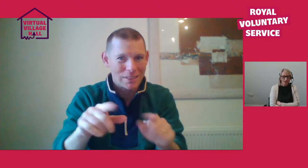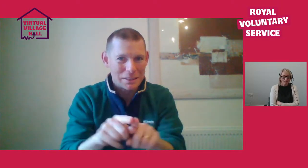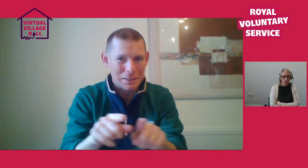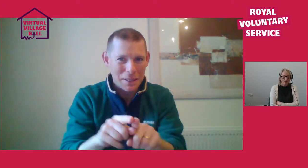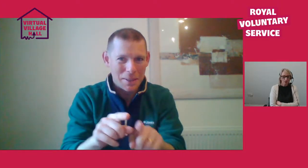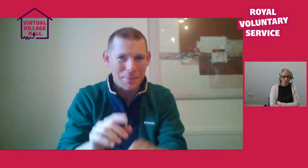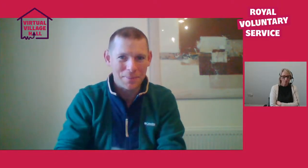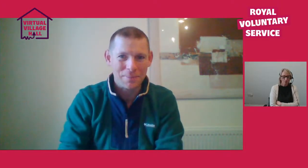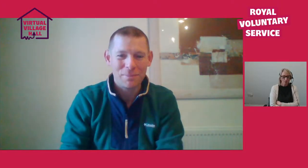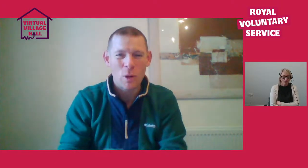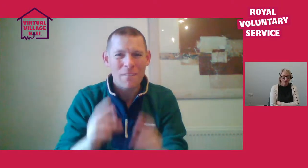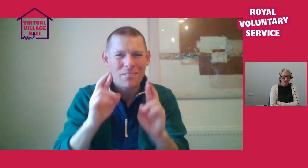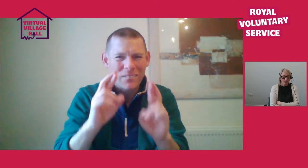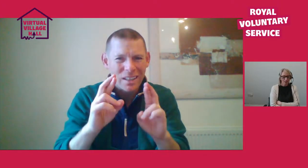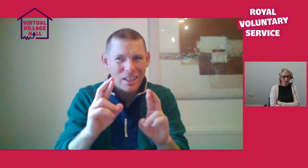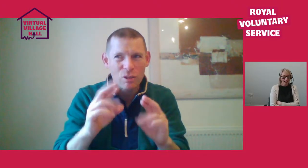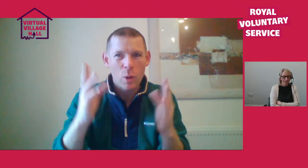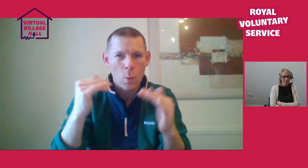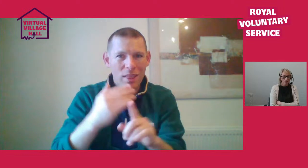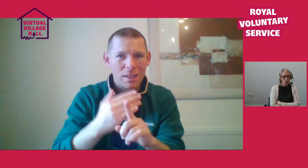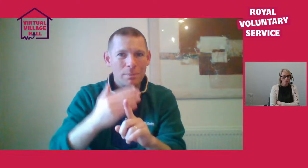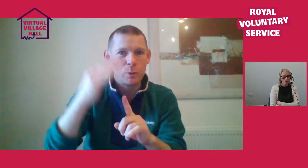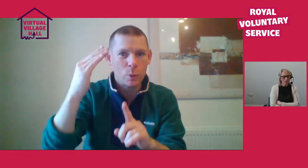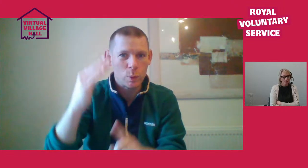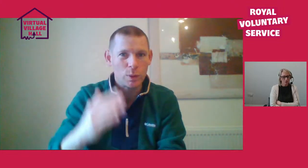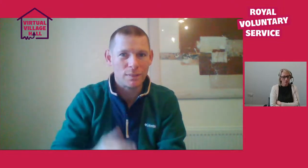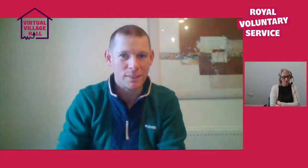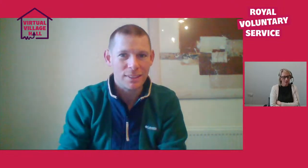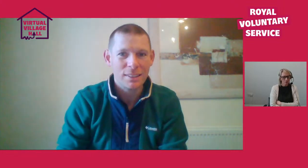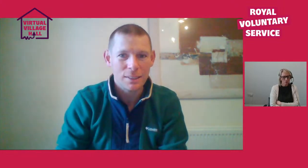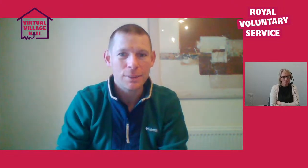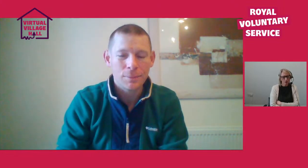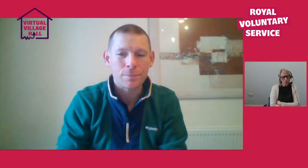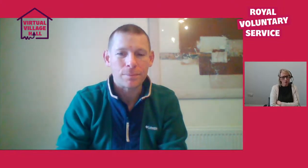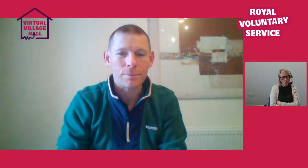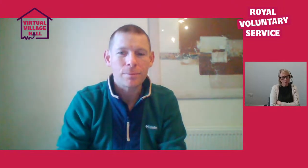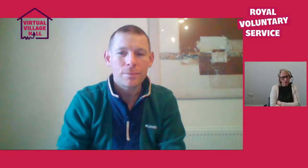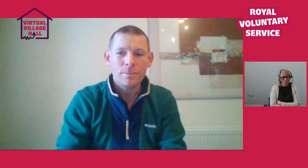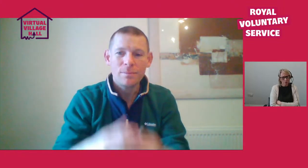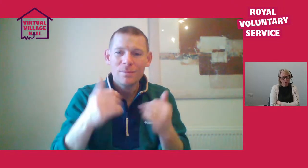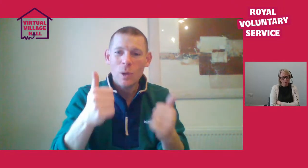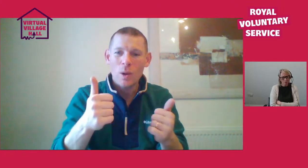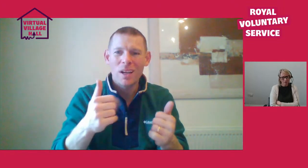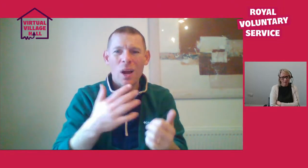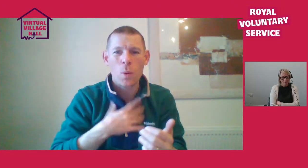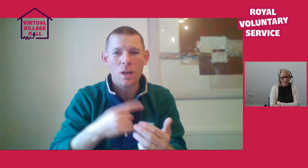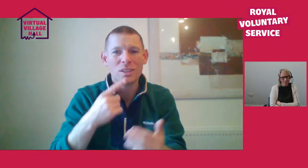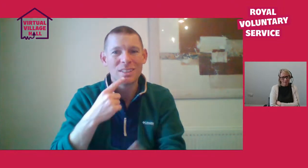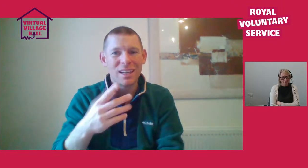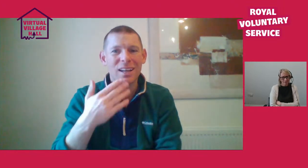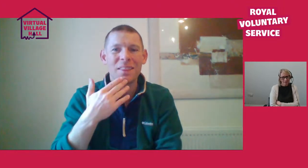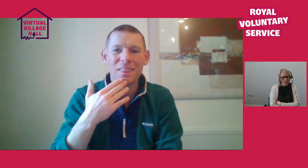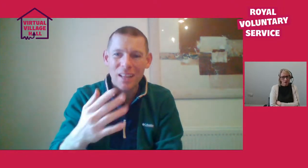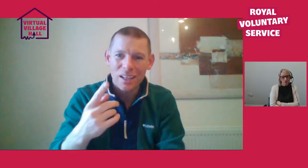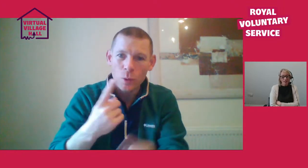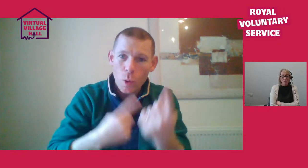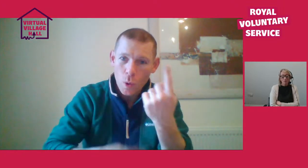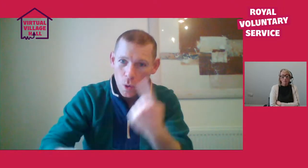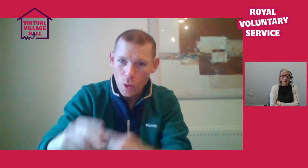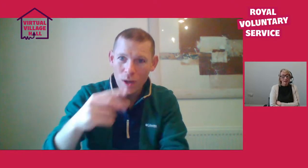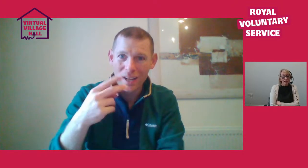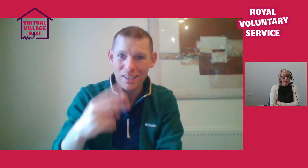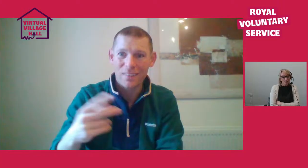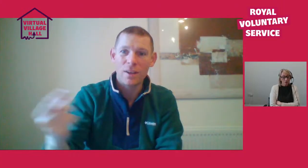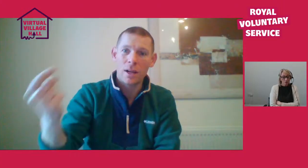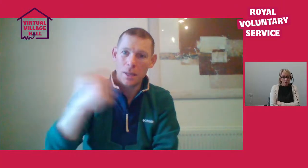I am looking forward to this weekend, and hopefully you are the same, and hopefully our weather will improve. Okay,